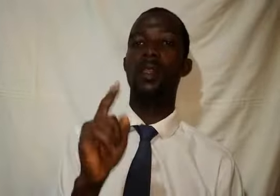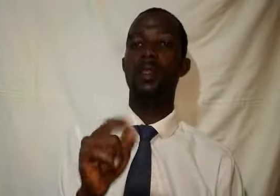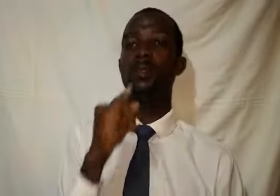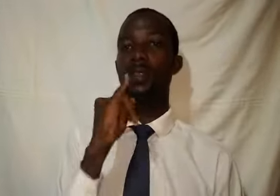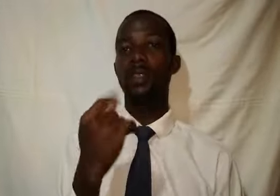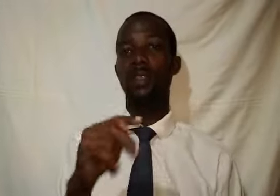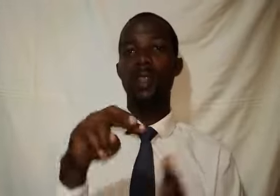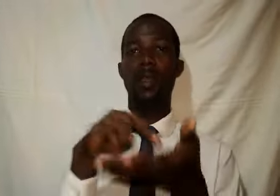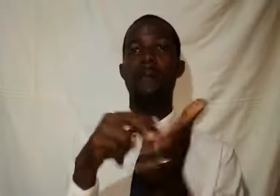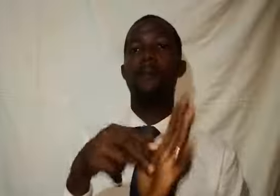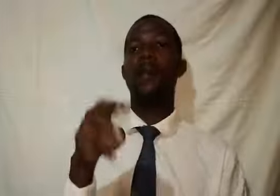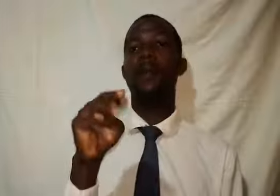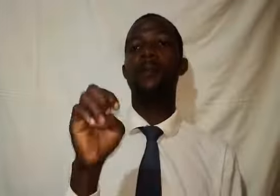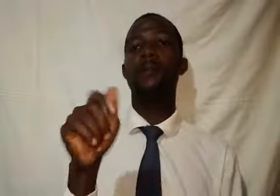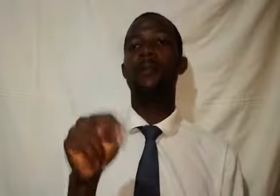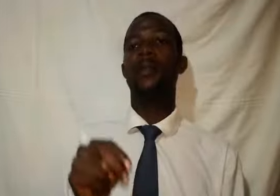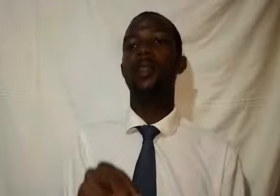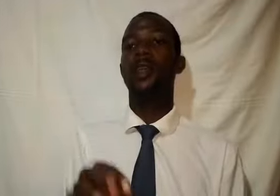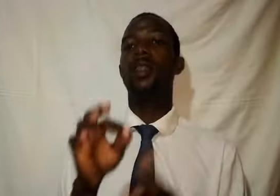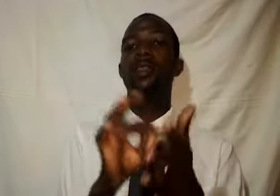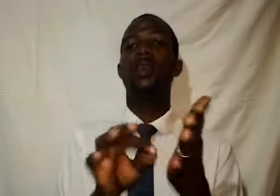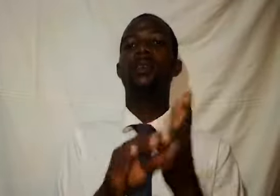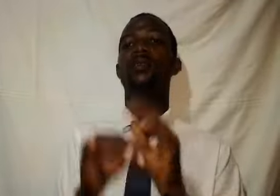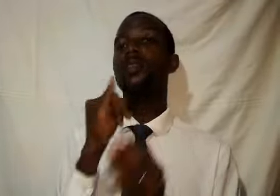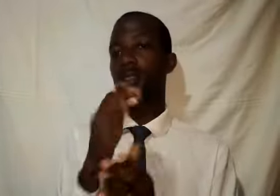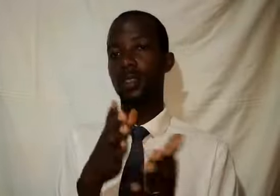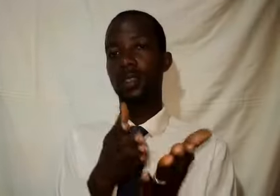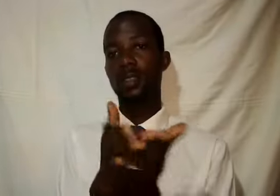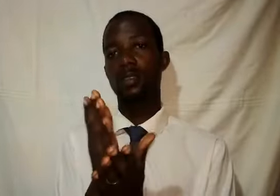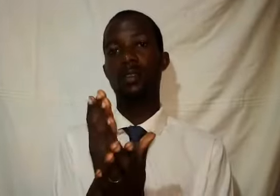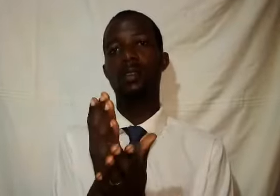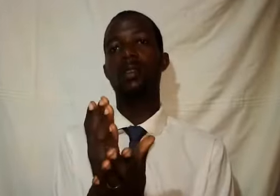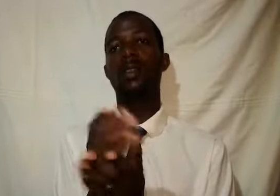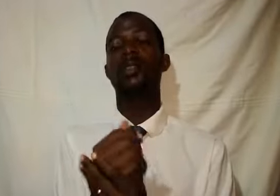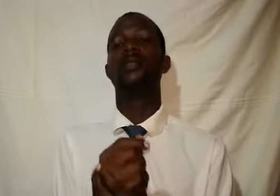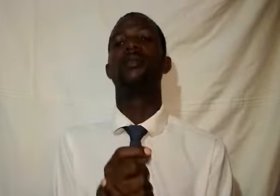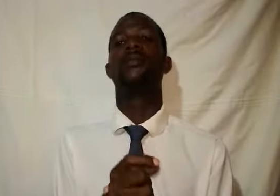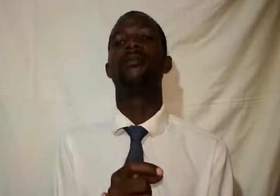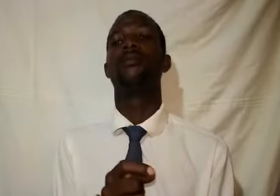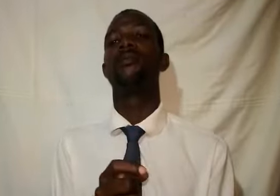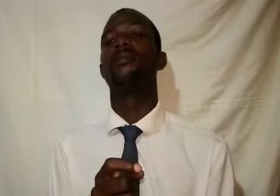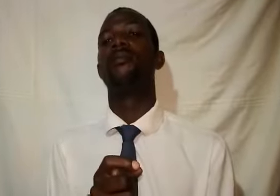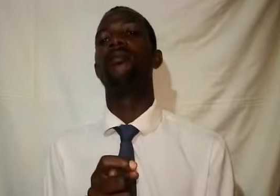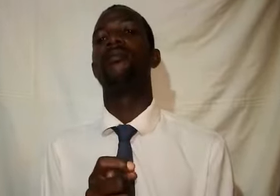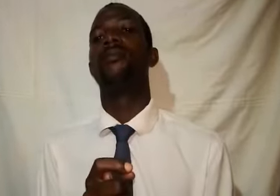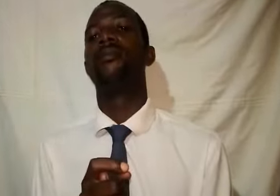mean. So the calculation is right.